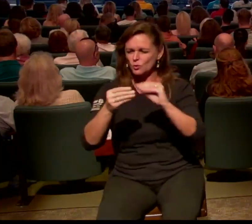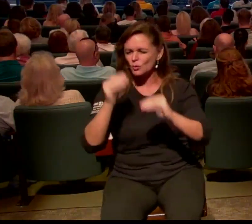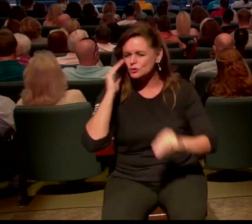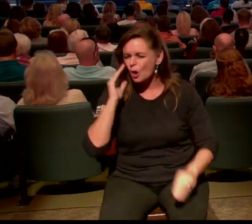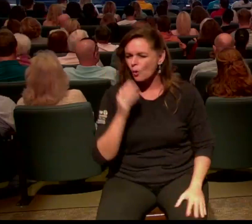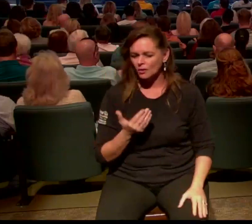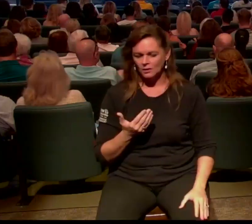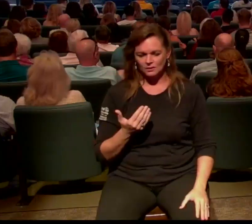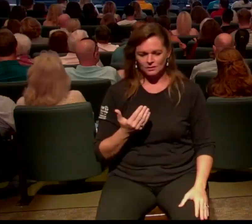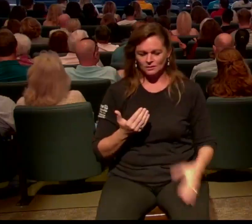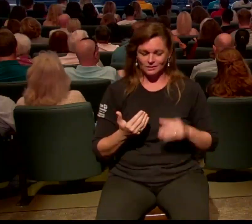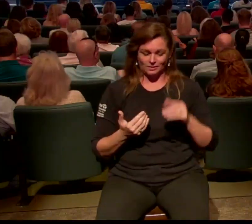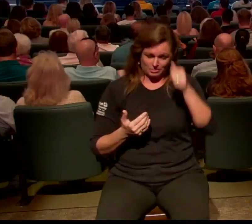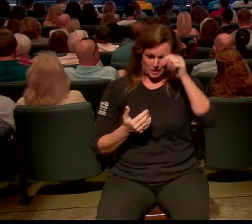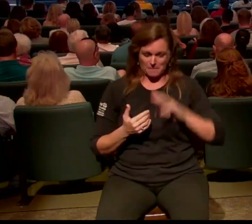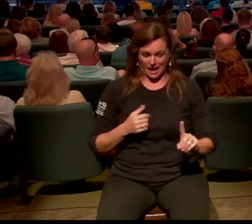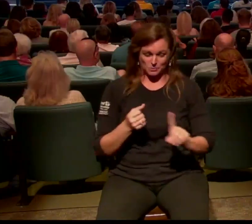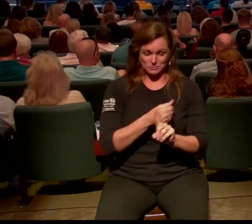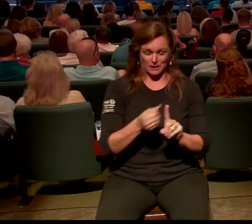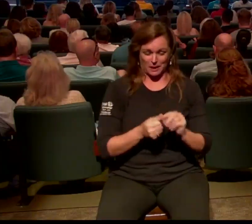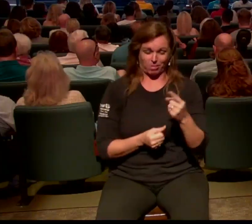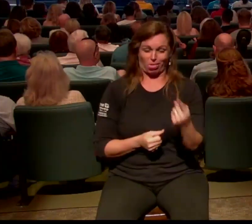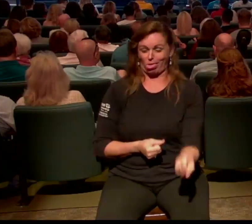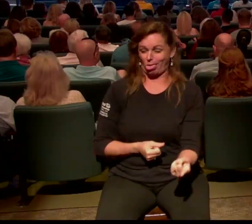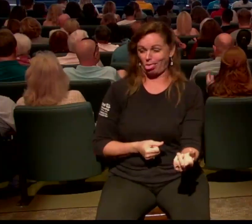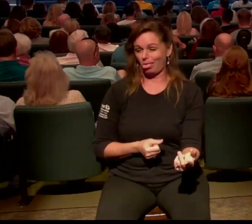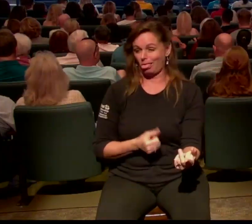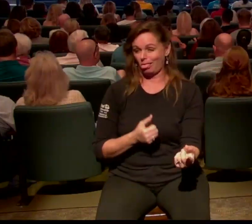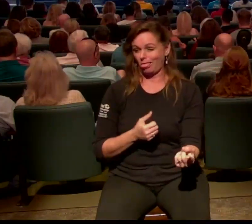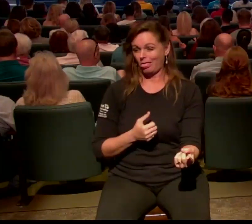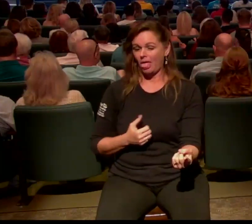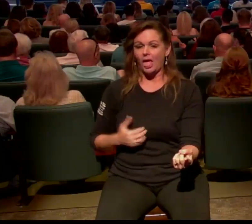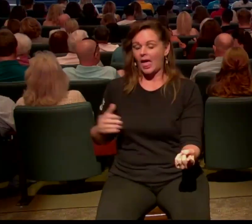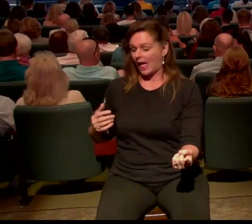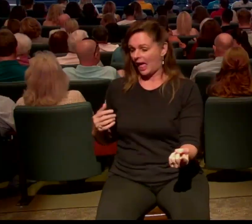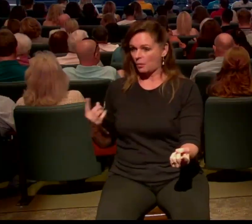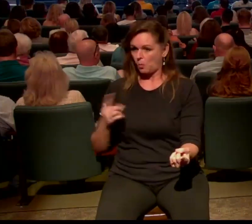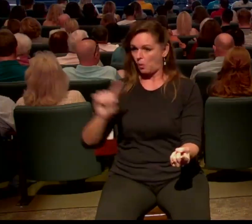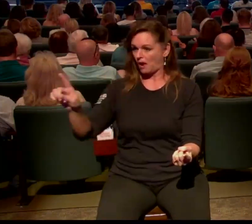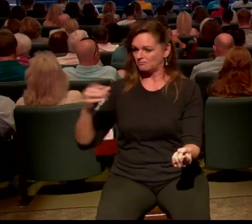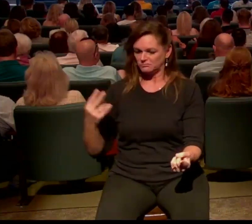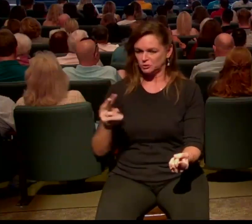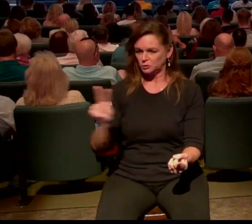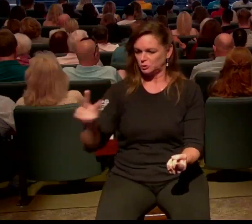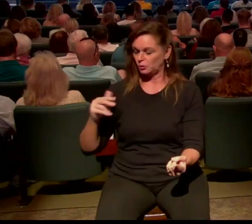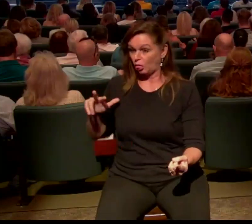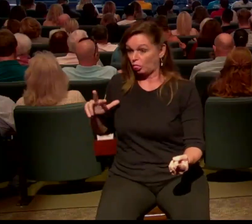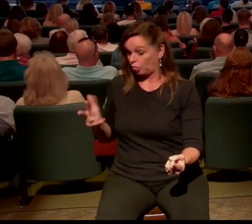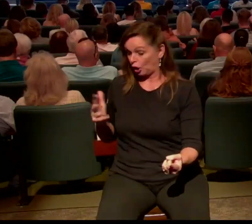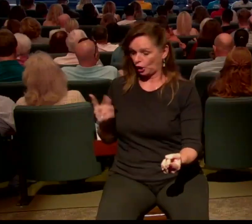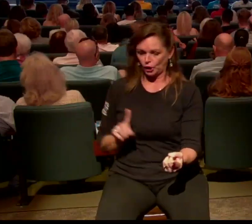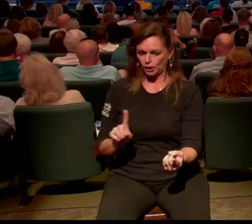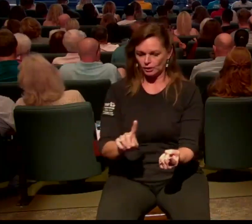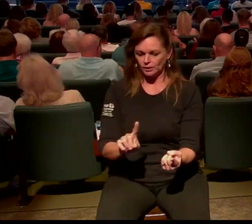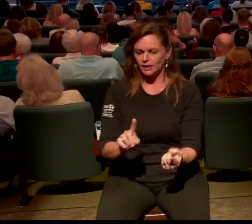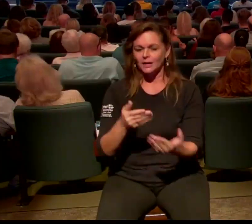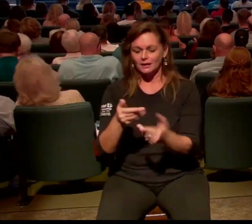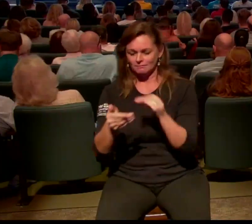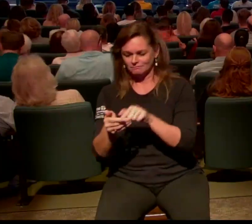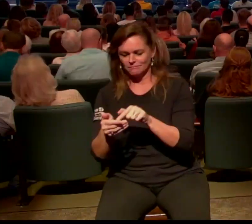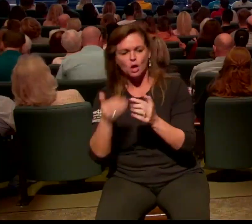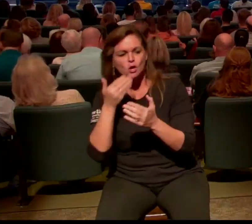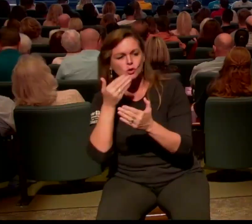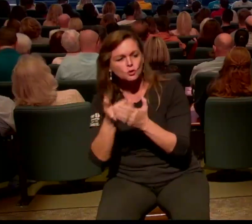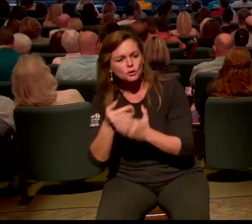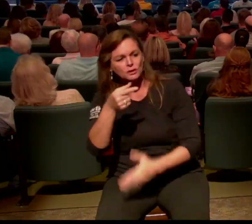he basically looked at the man who was robbed, and he said, what's mine is yours, and I'm going to give it. And what was so powerful about that picture of the Good